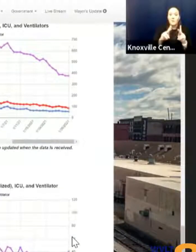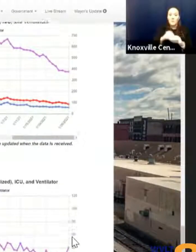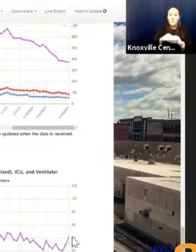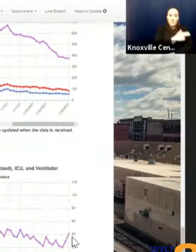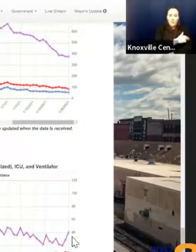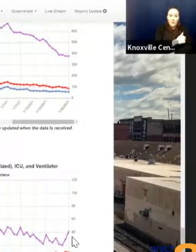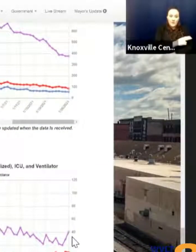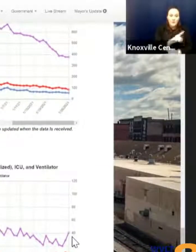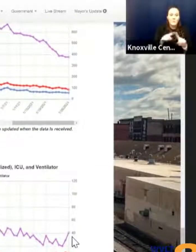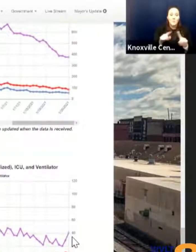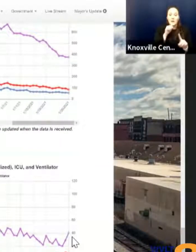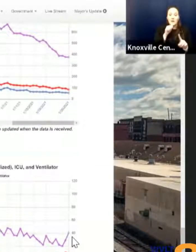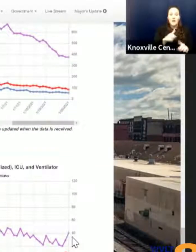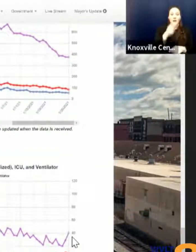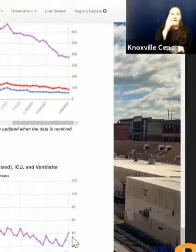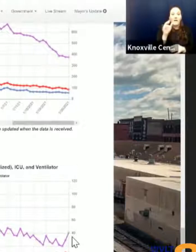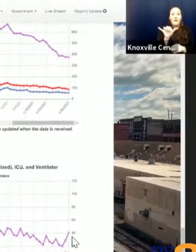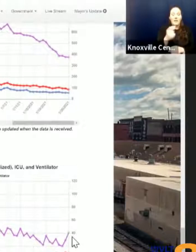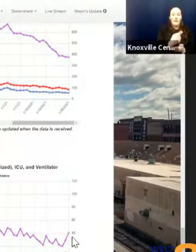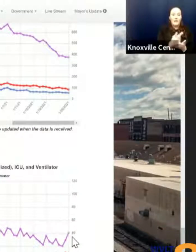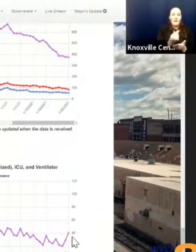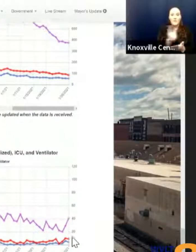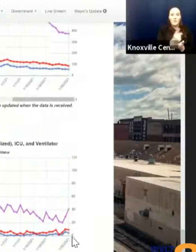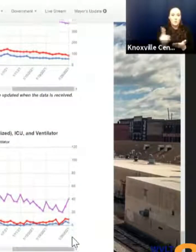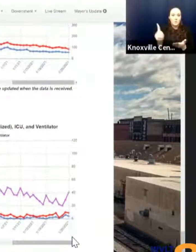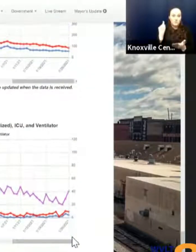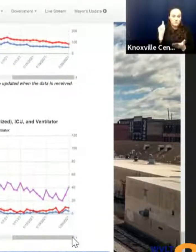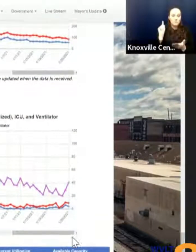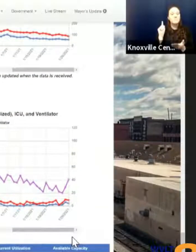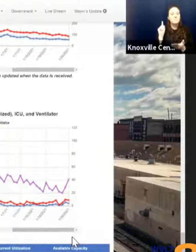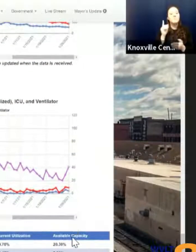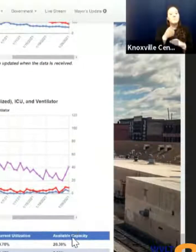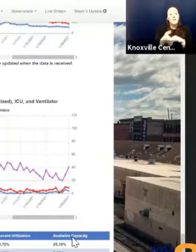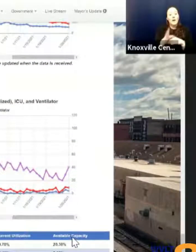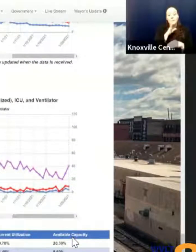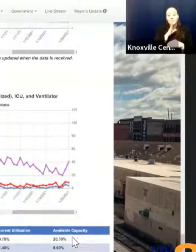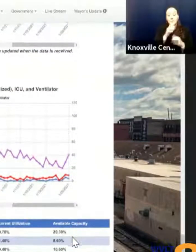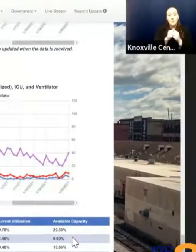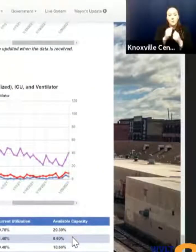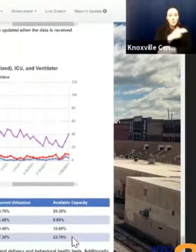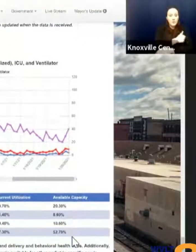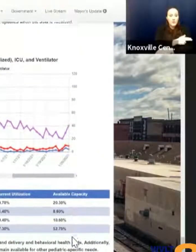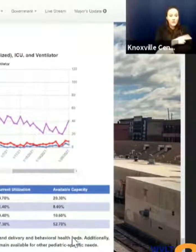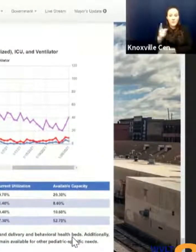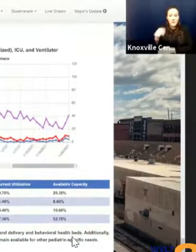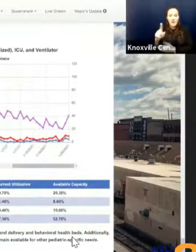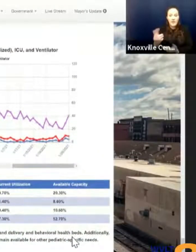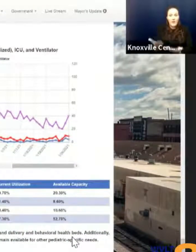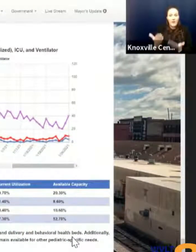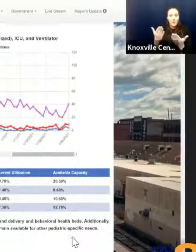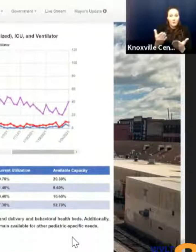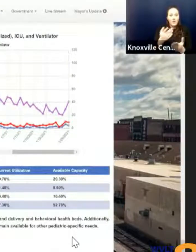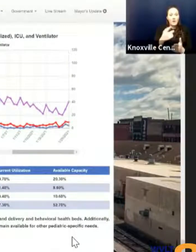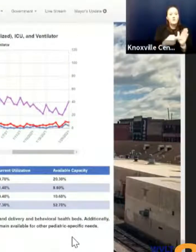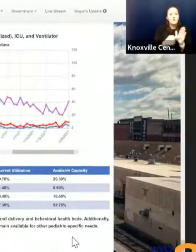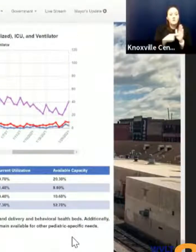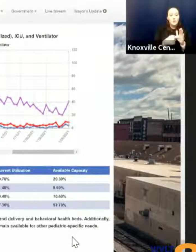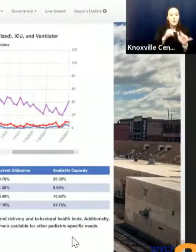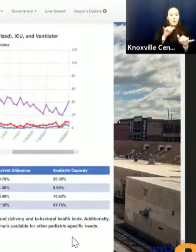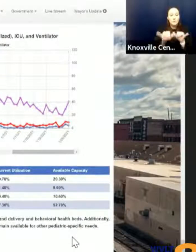high as it was several weeks ago. After speaking with our hospital partners, they have recommended that the benchmark be represented as a stable